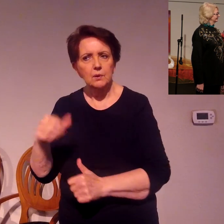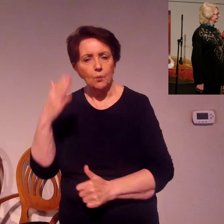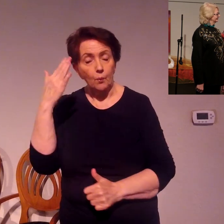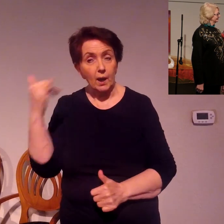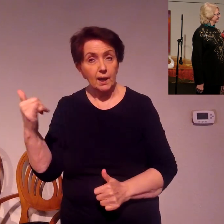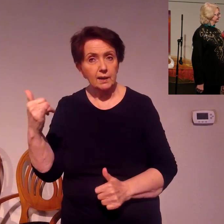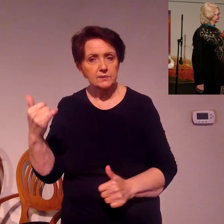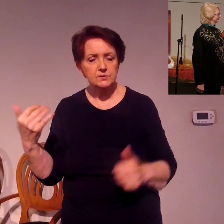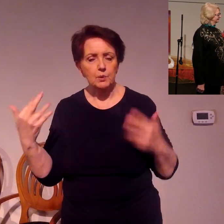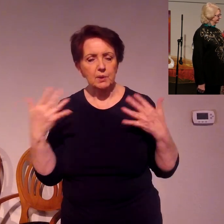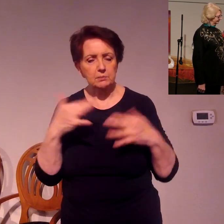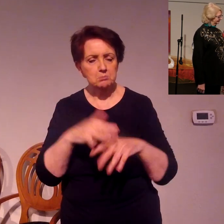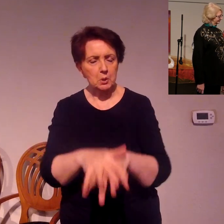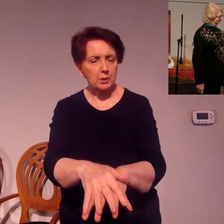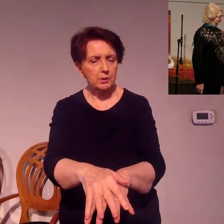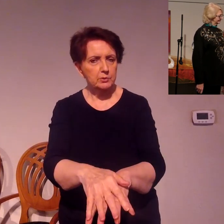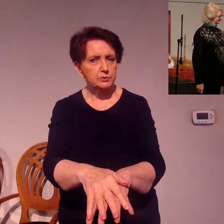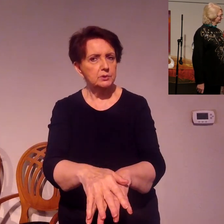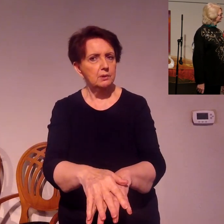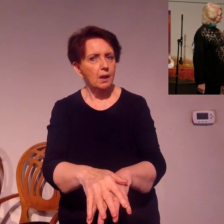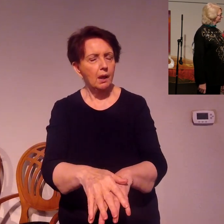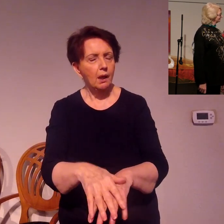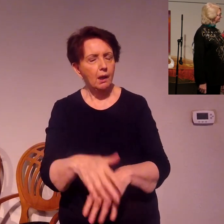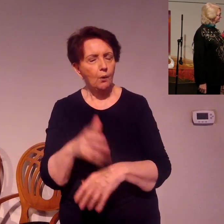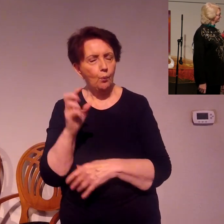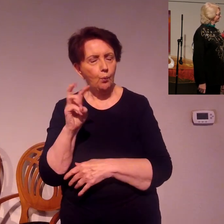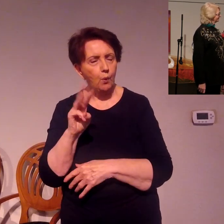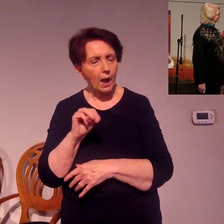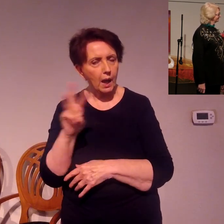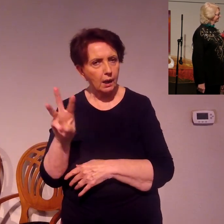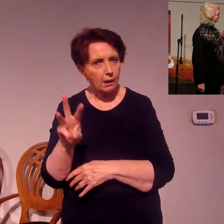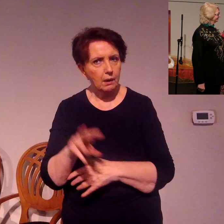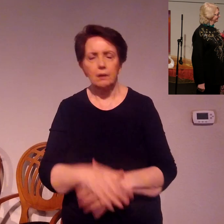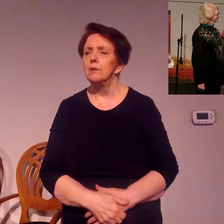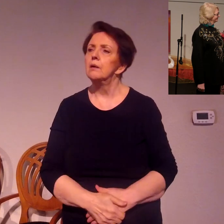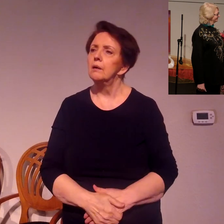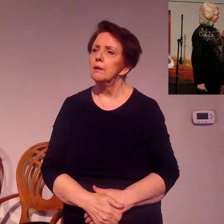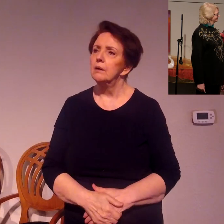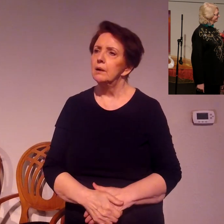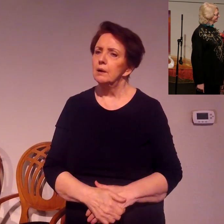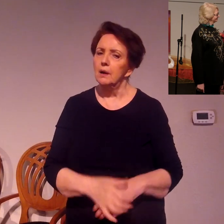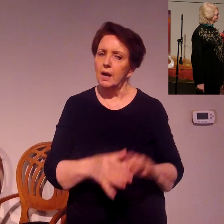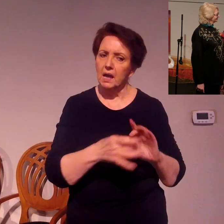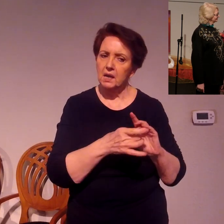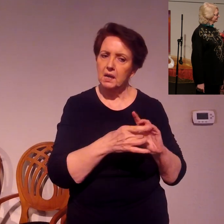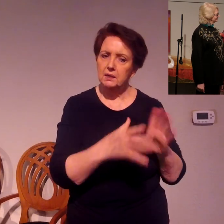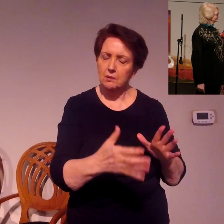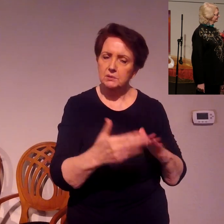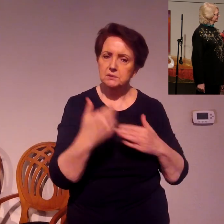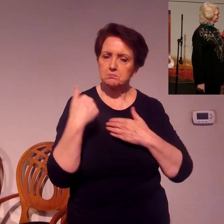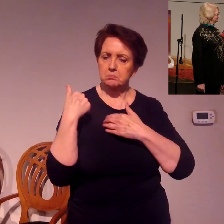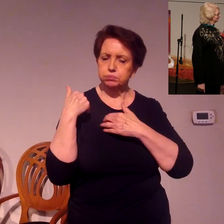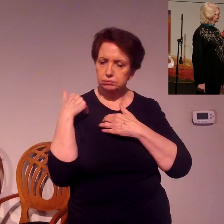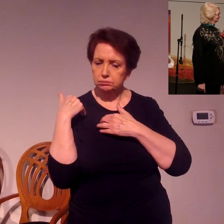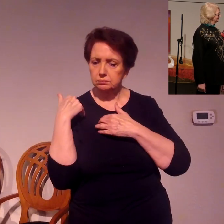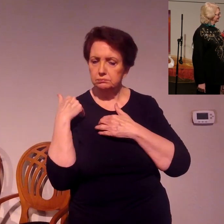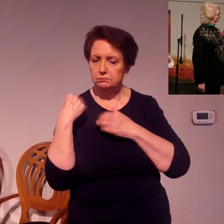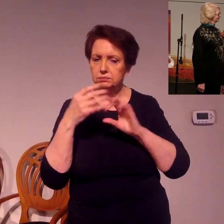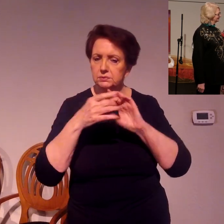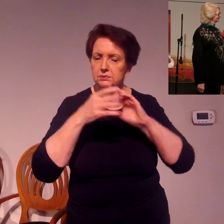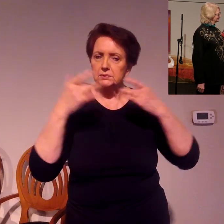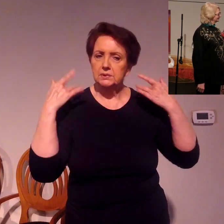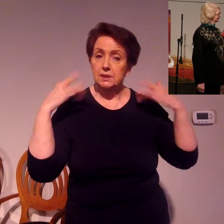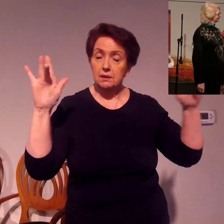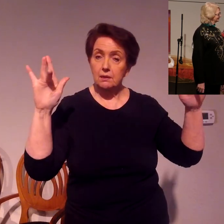back and merge and go, oh my gosh, you know, I let go of some weight and heavy baggage. Mm-hmm. And so